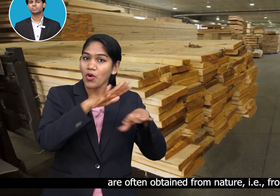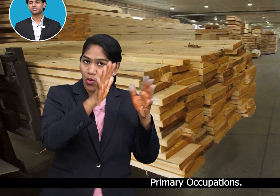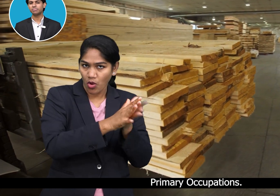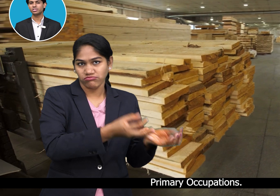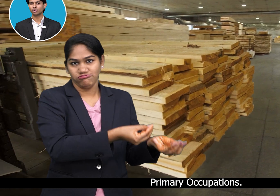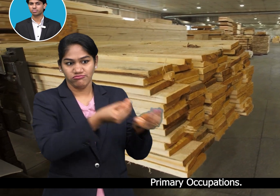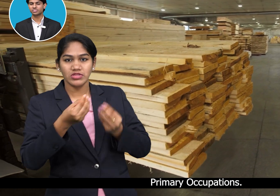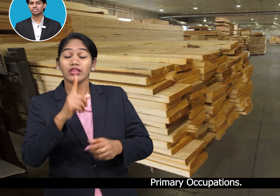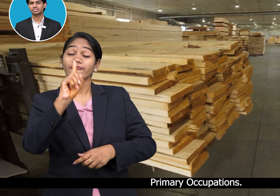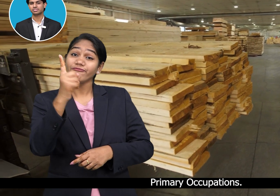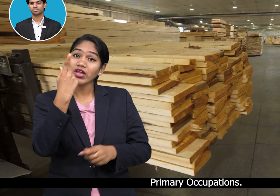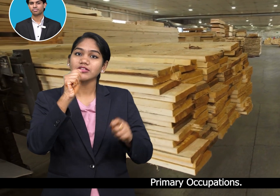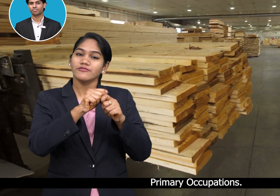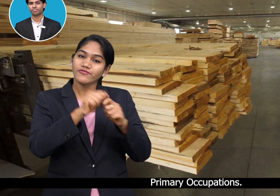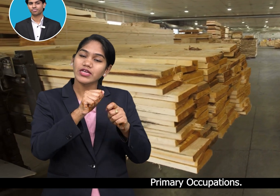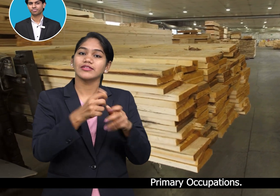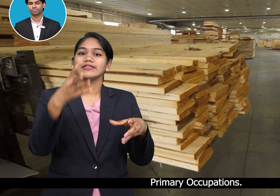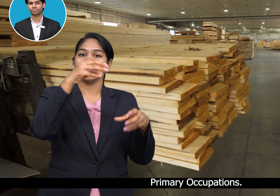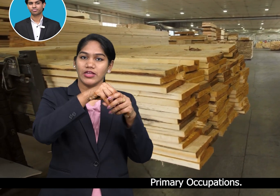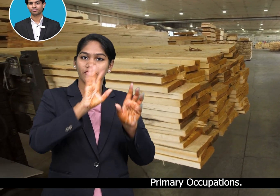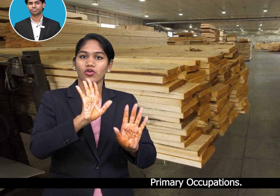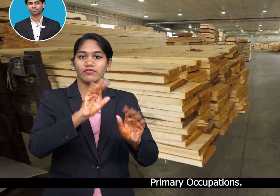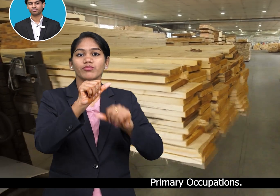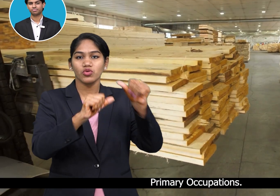that is, from primary occupations.